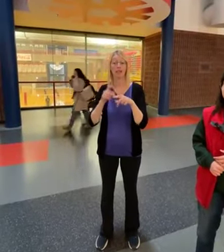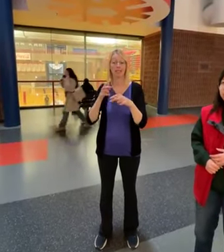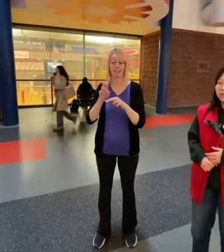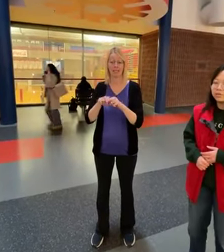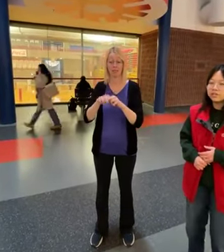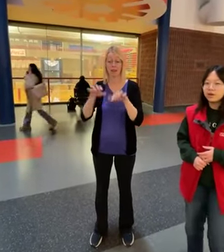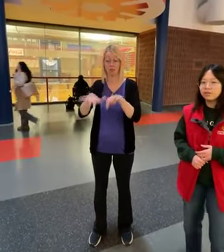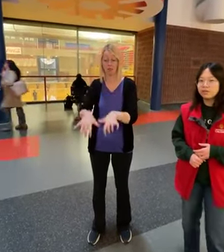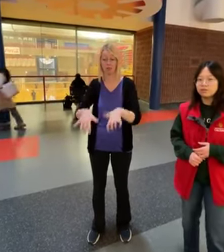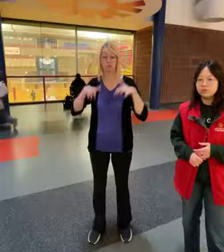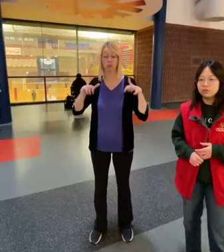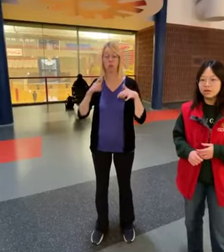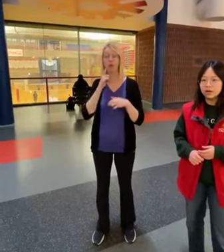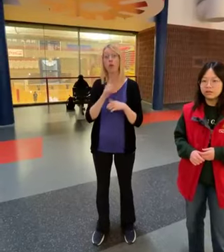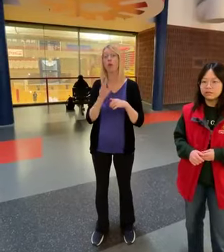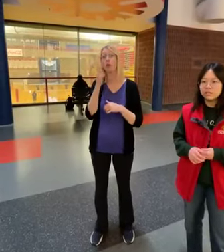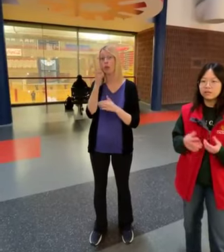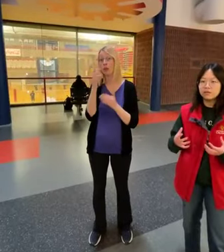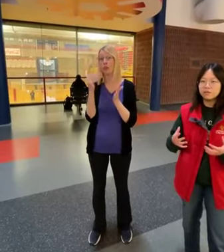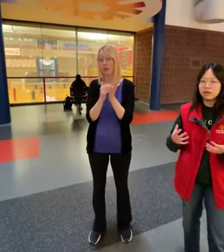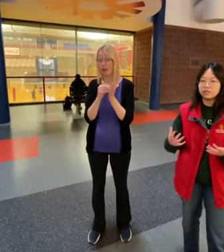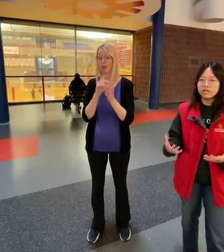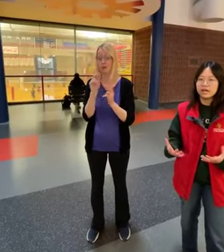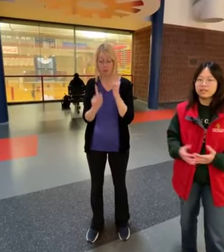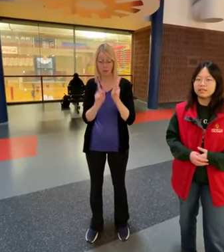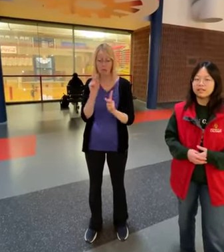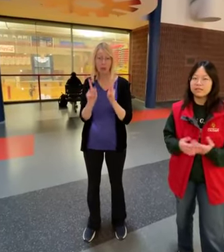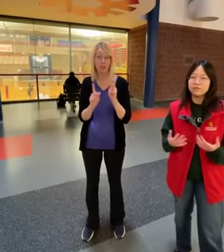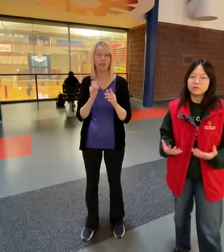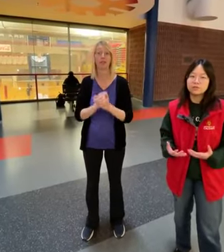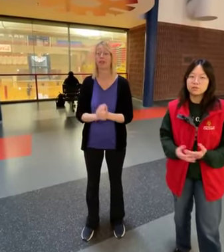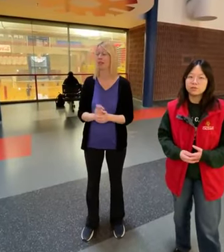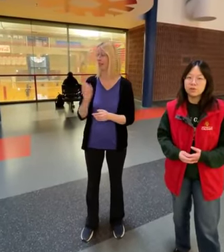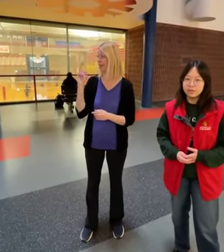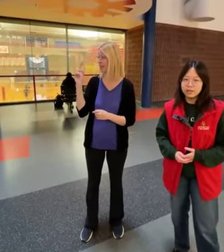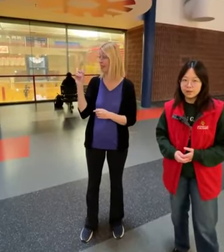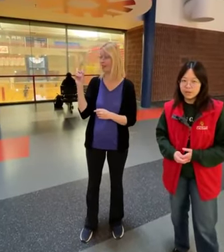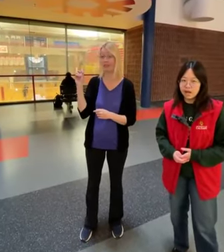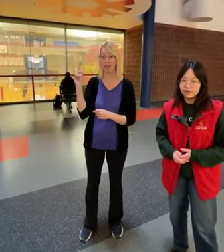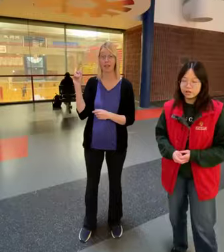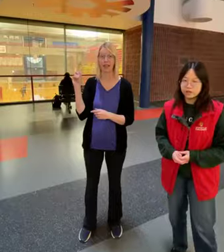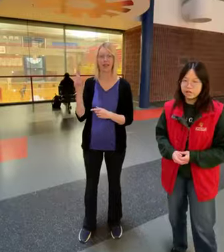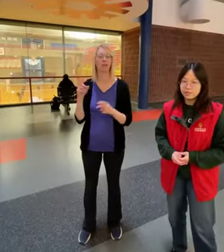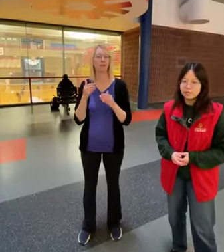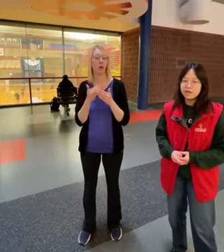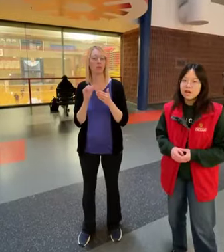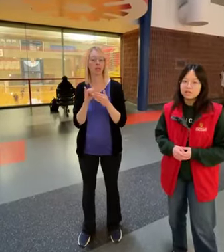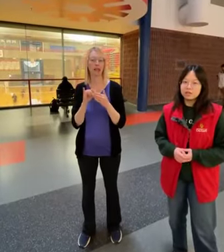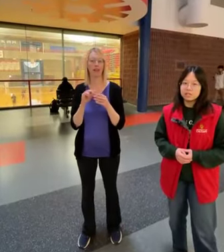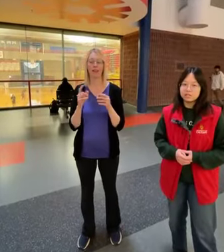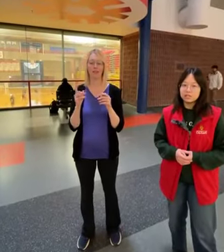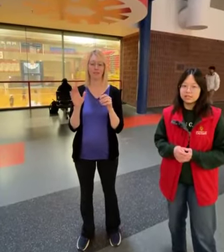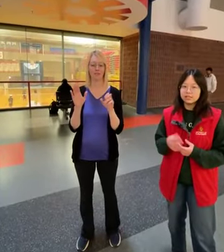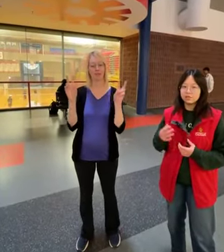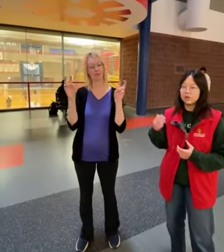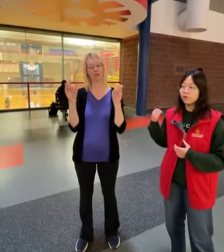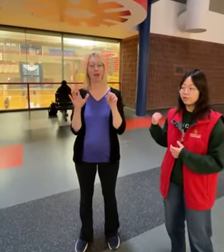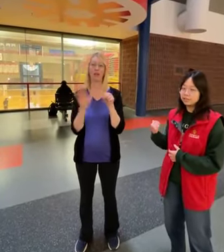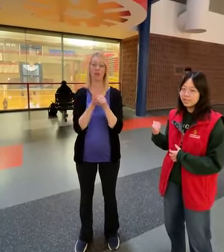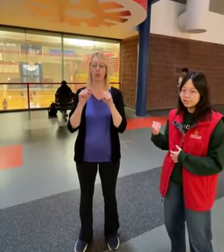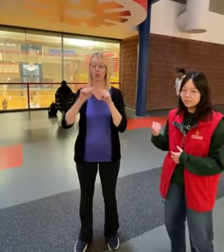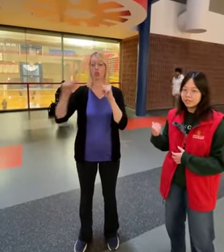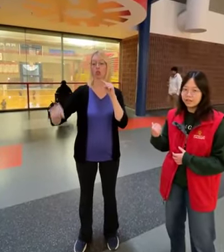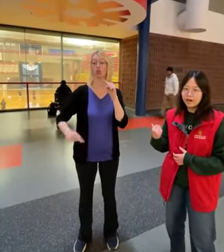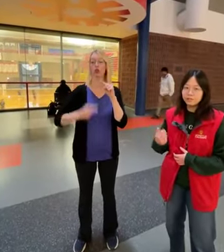people. So something that we like to think of about the Jack is that it's a full circle moment that we have here on campus. So essentially this is